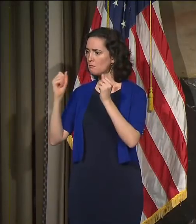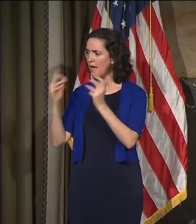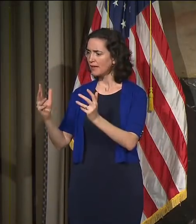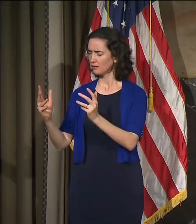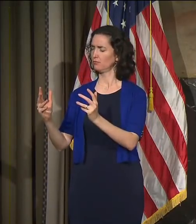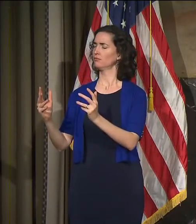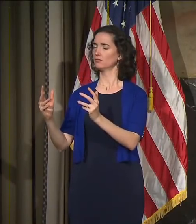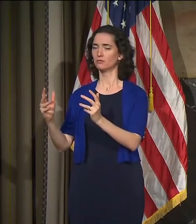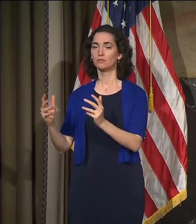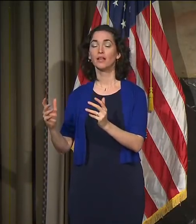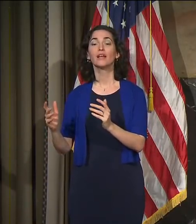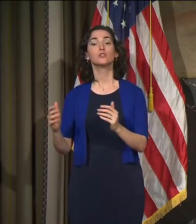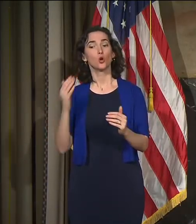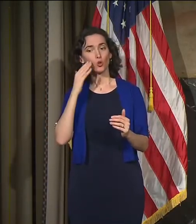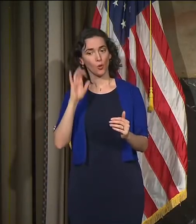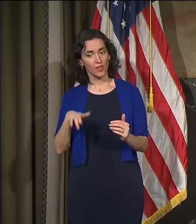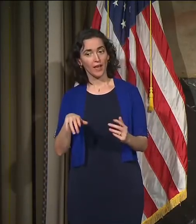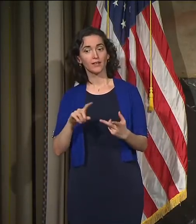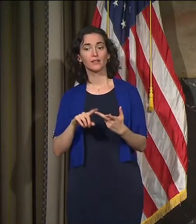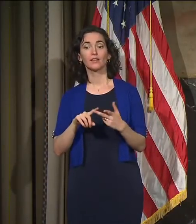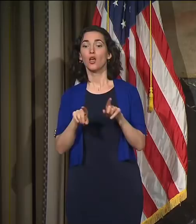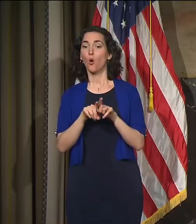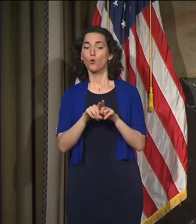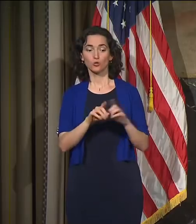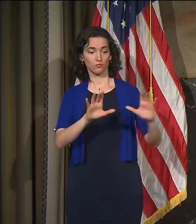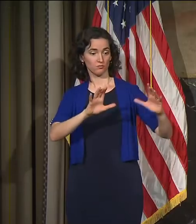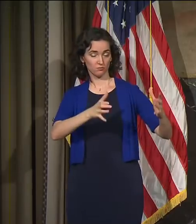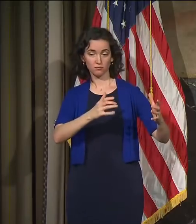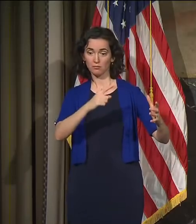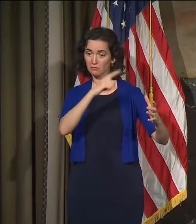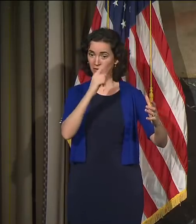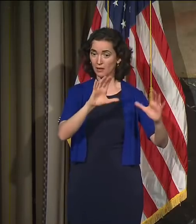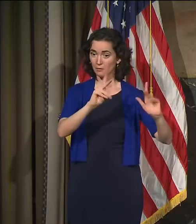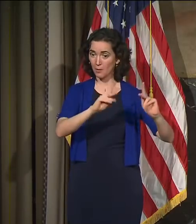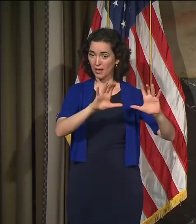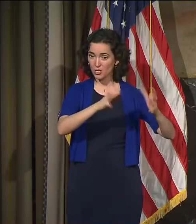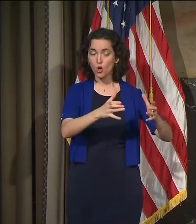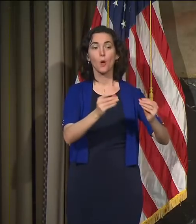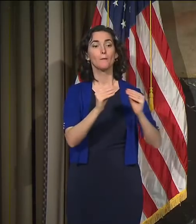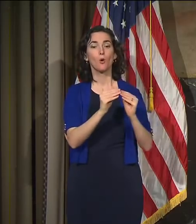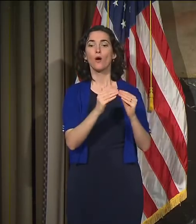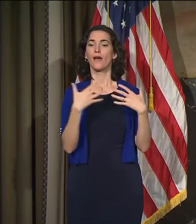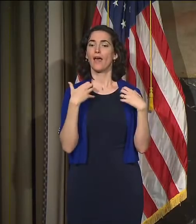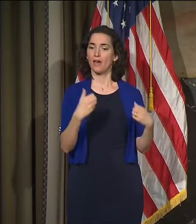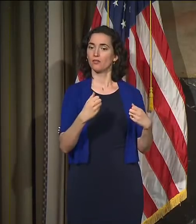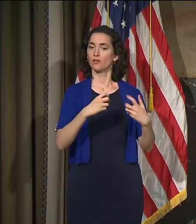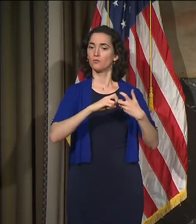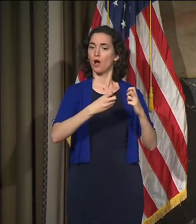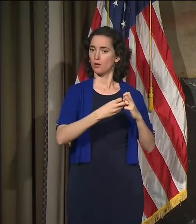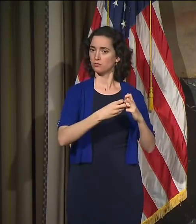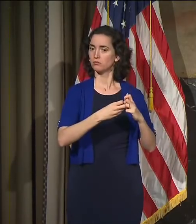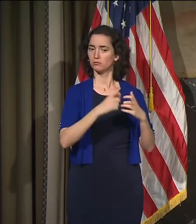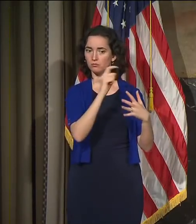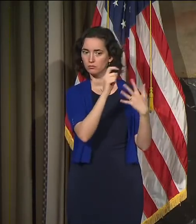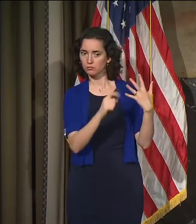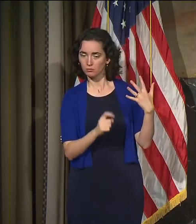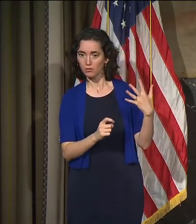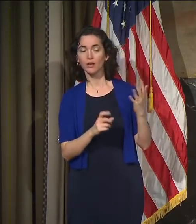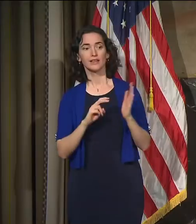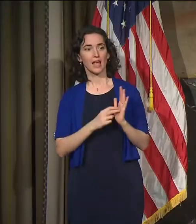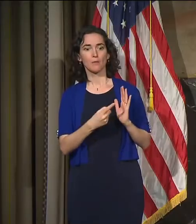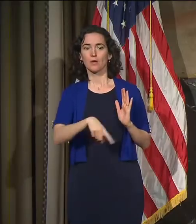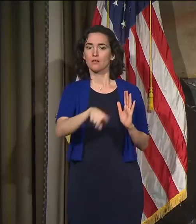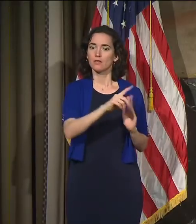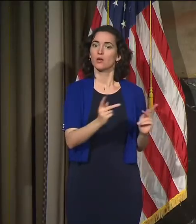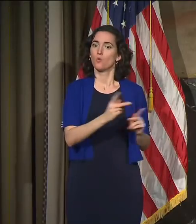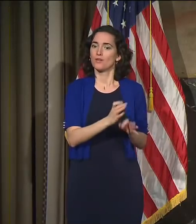comorbid health conditions are more prevalent among African Americans than others in our state, it is more important, not less important, that